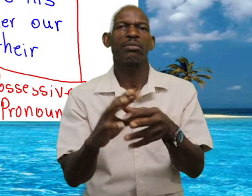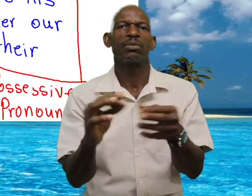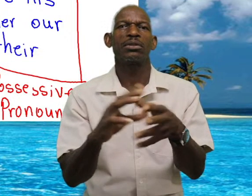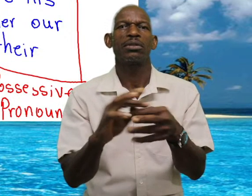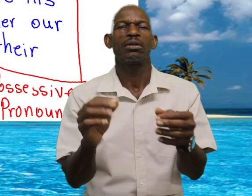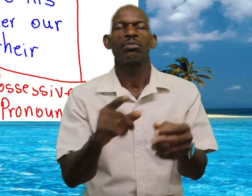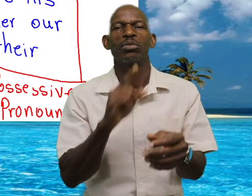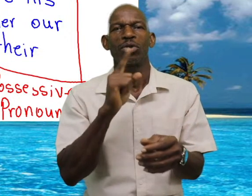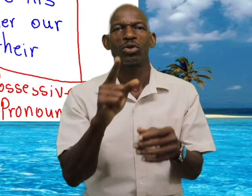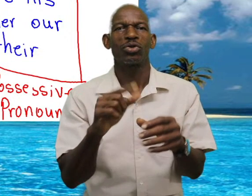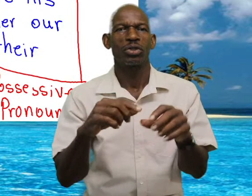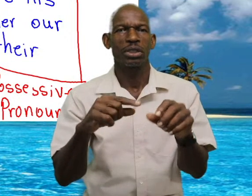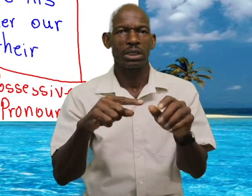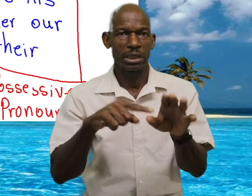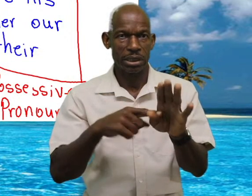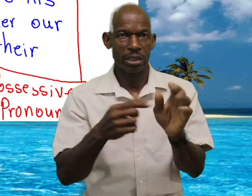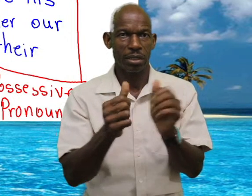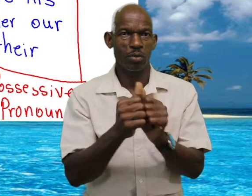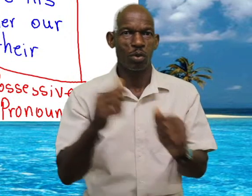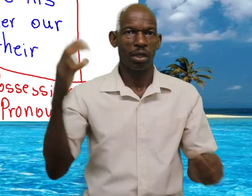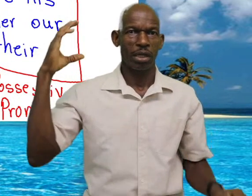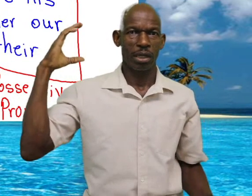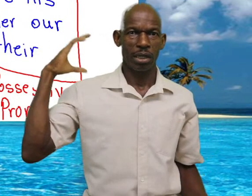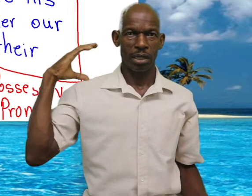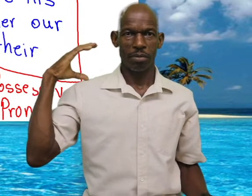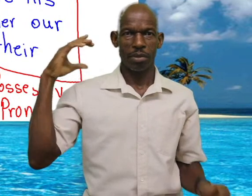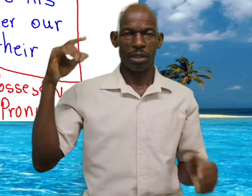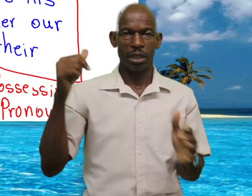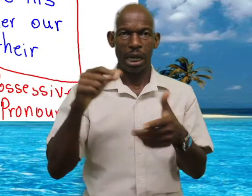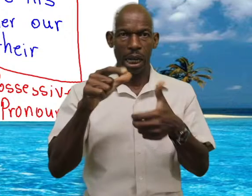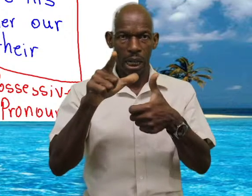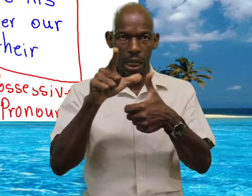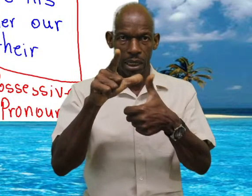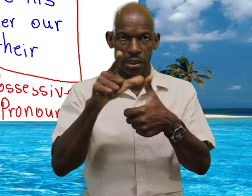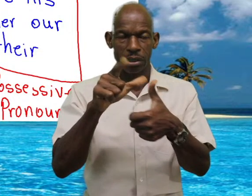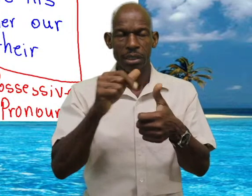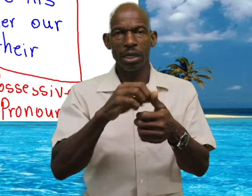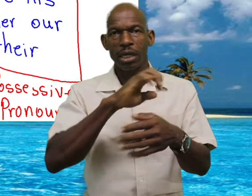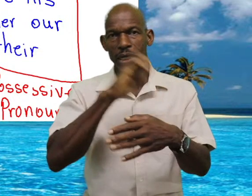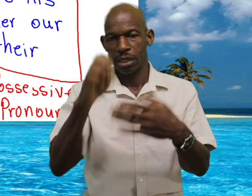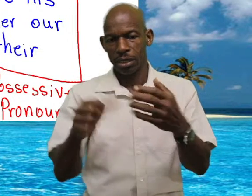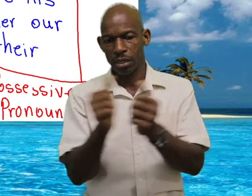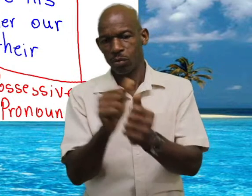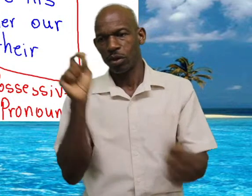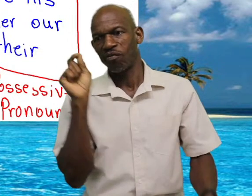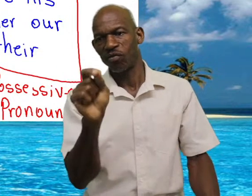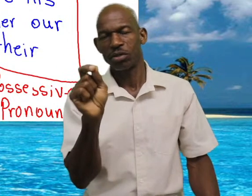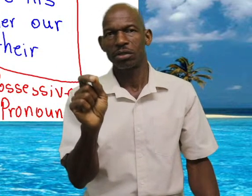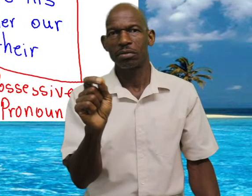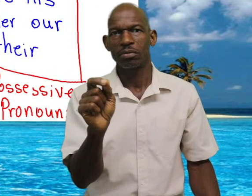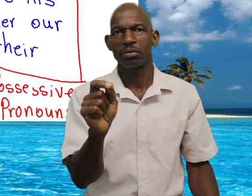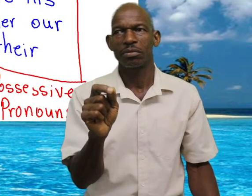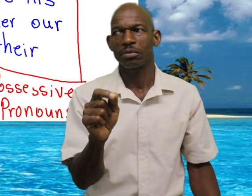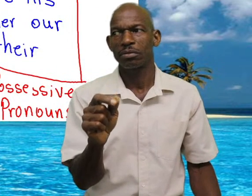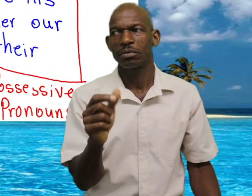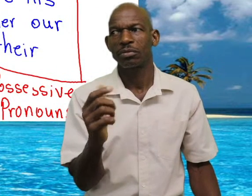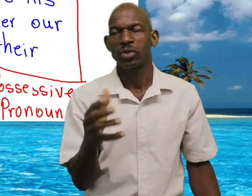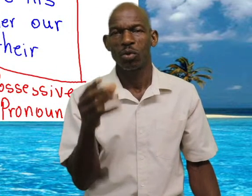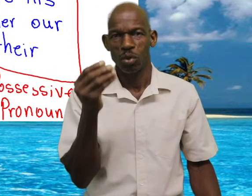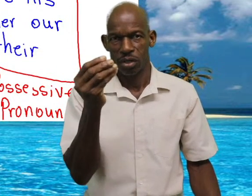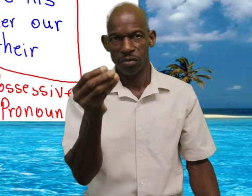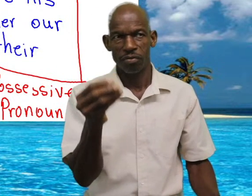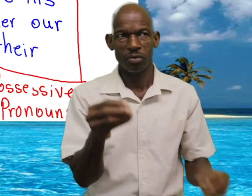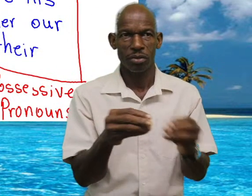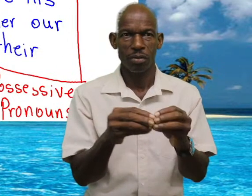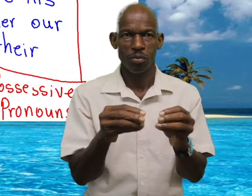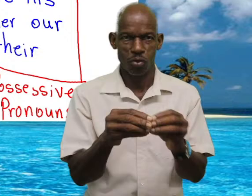capital letter, ends with a full stop, and put your words in the right order. Excellent. Now I'm going to give you others, right?